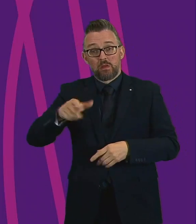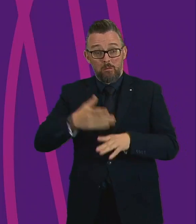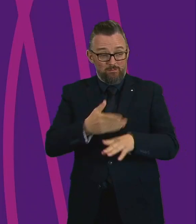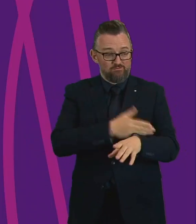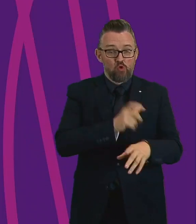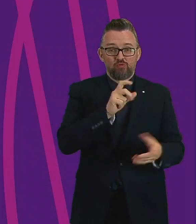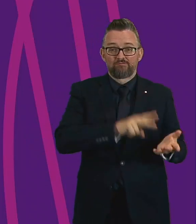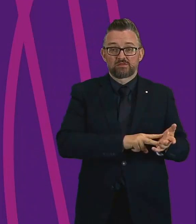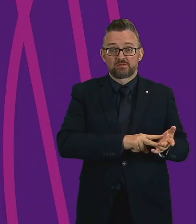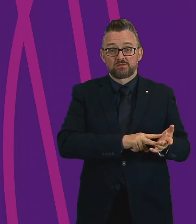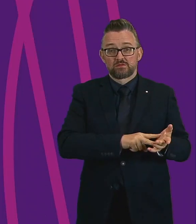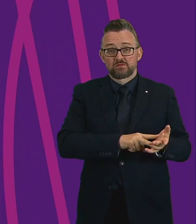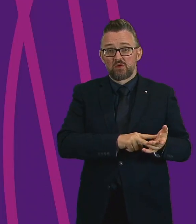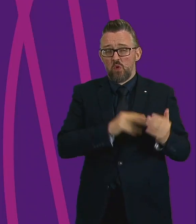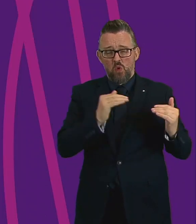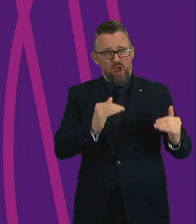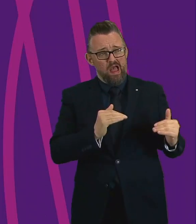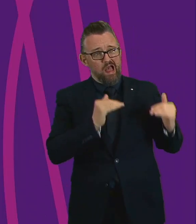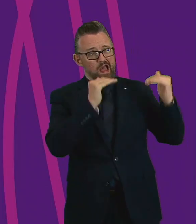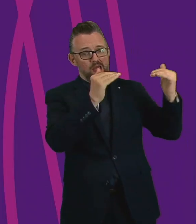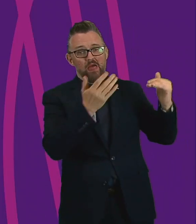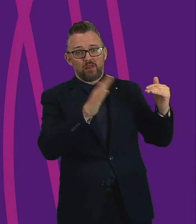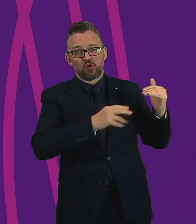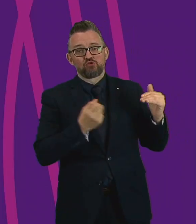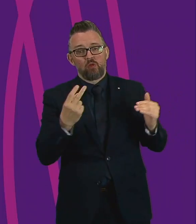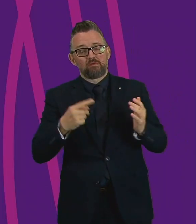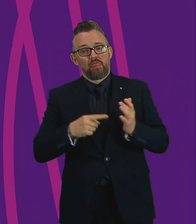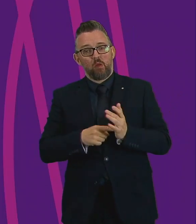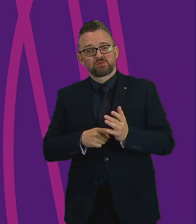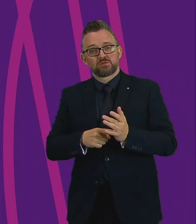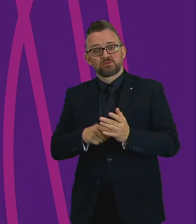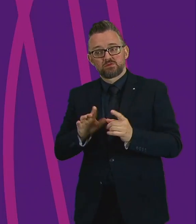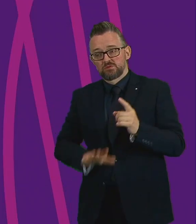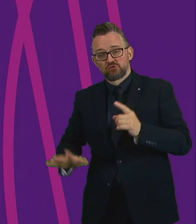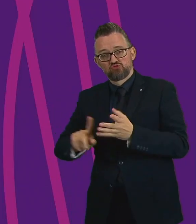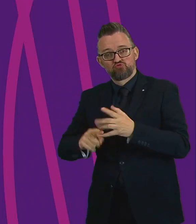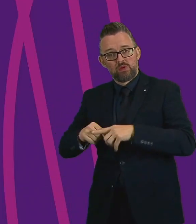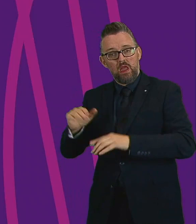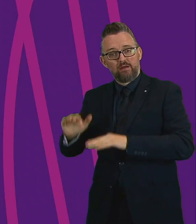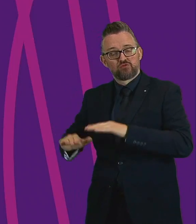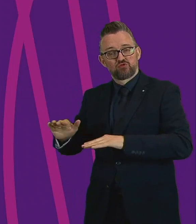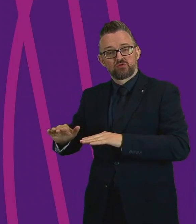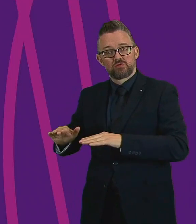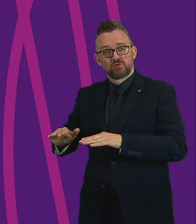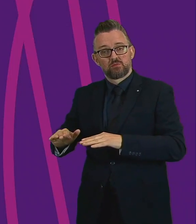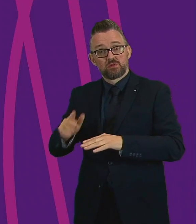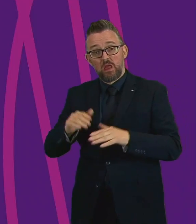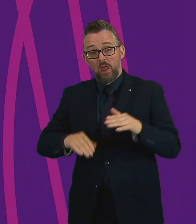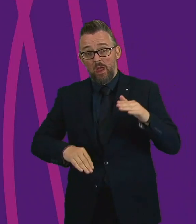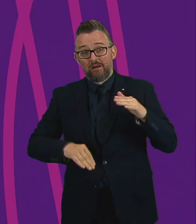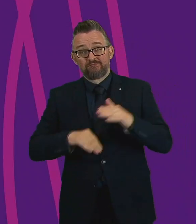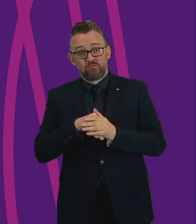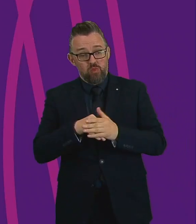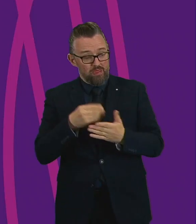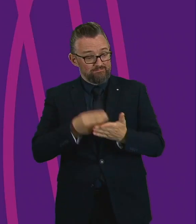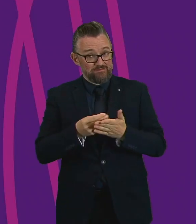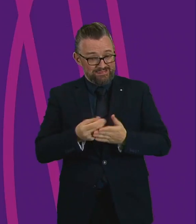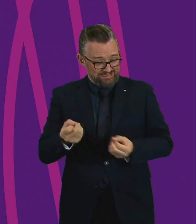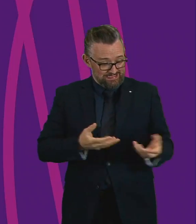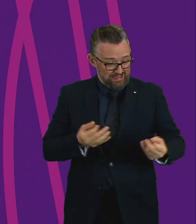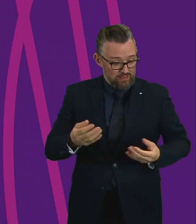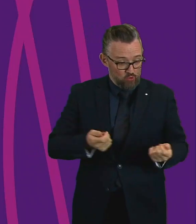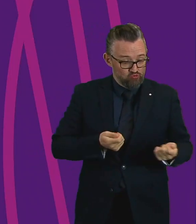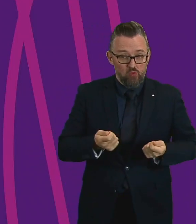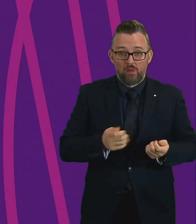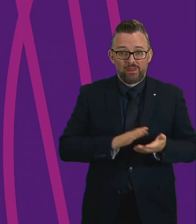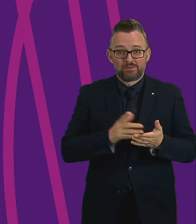coronavirus, considerably higher than the £12,000 UK average. Full fiscal autonomy would mean an